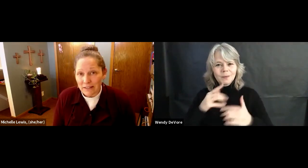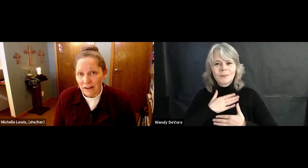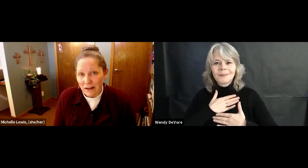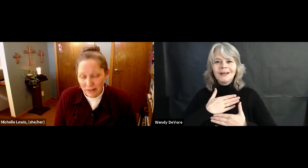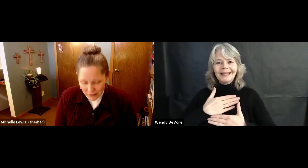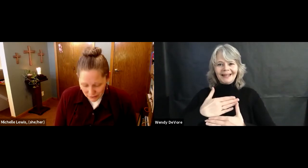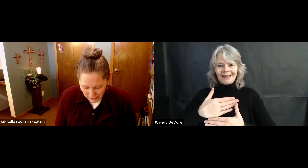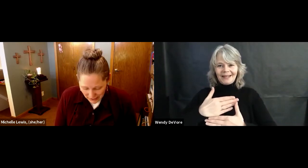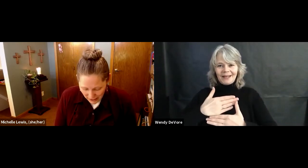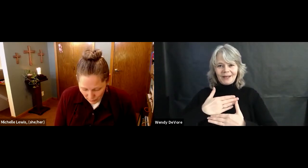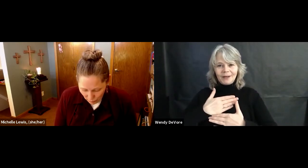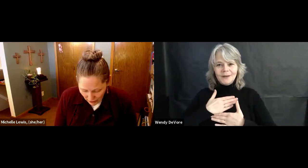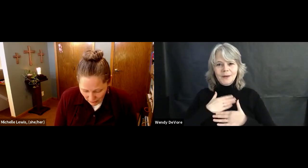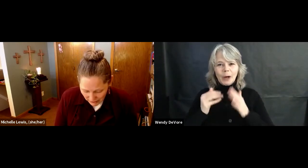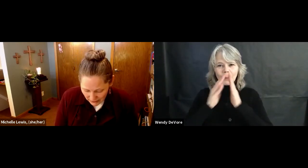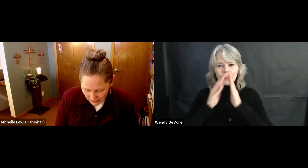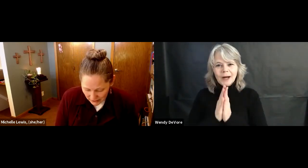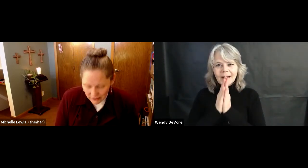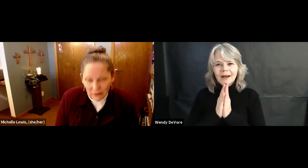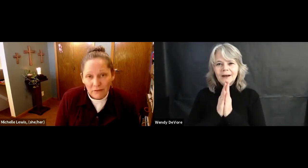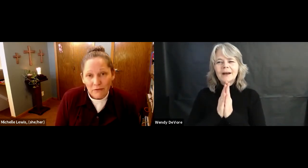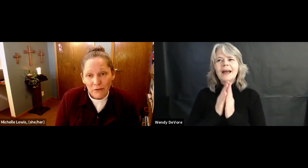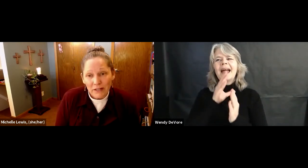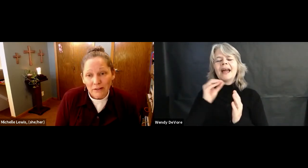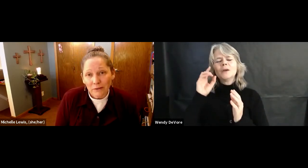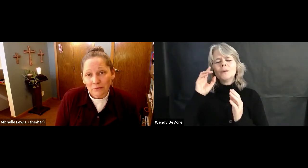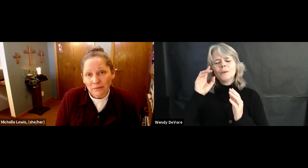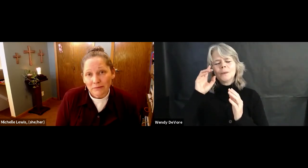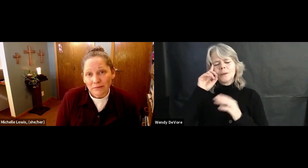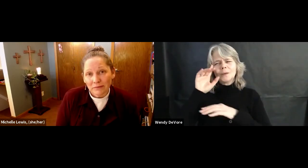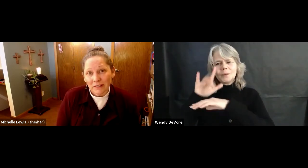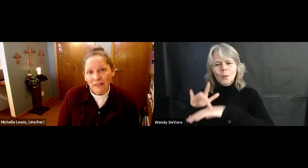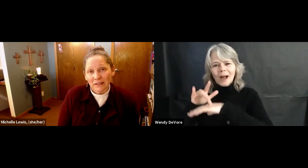focus on those promises of freedom